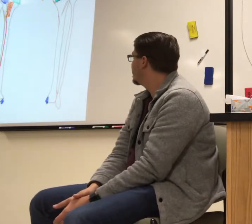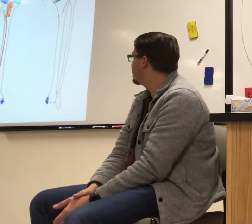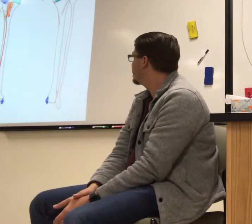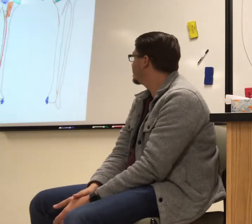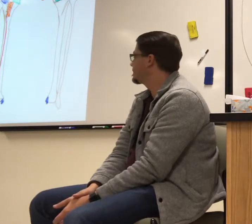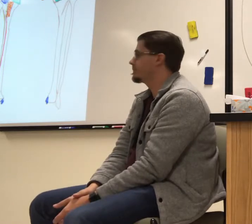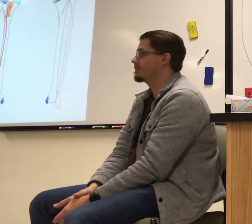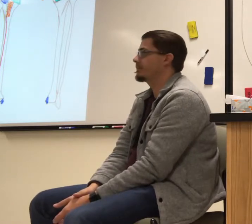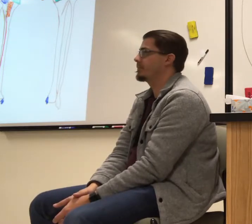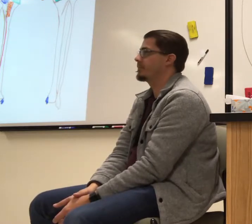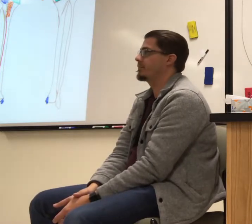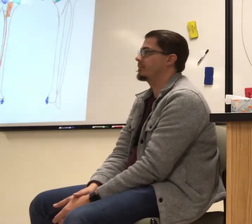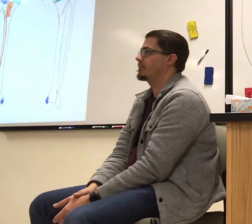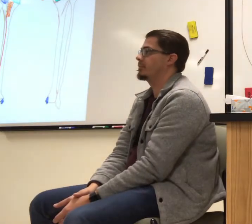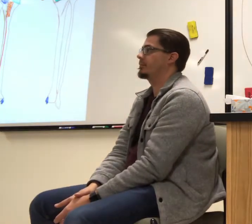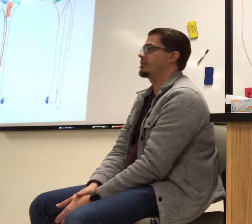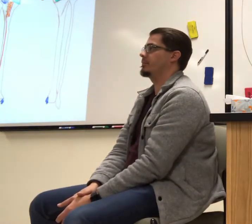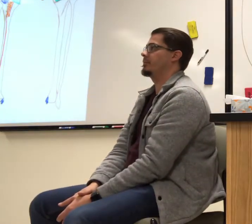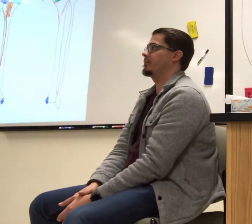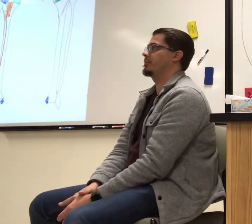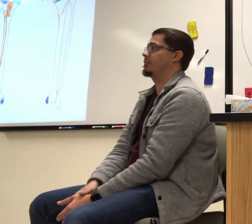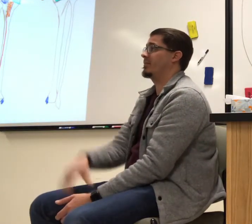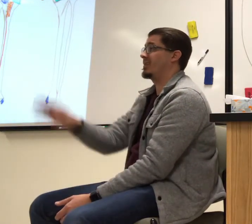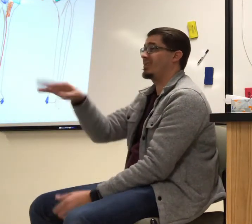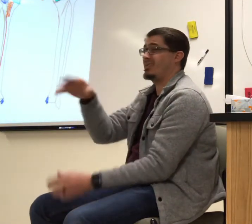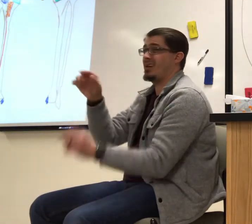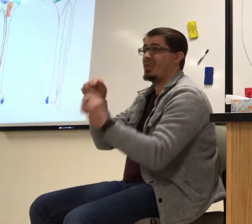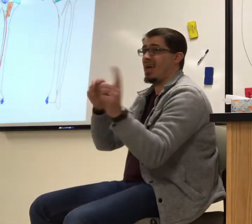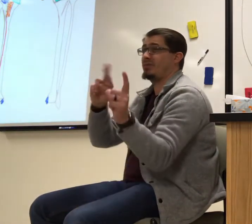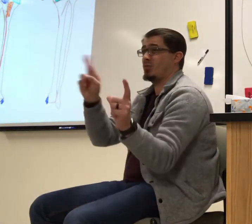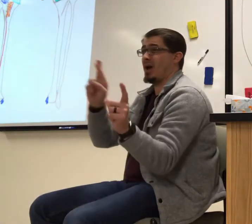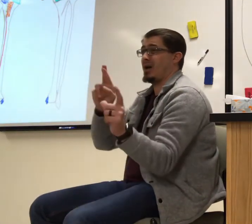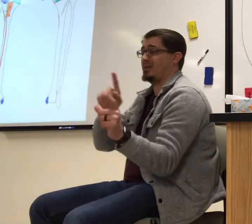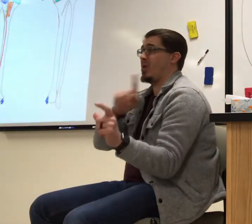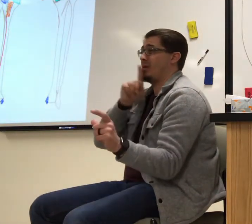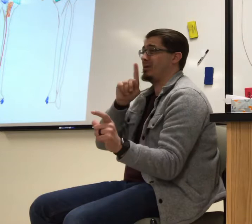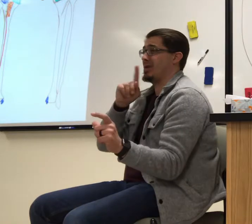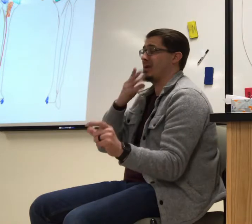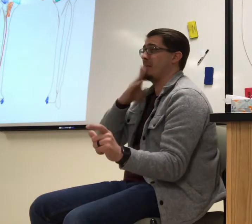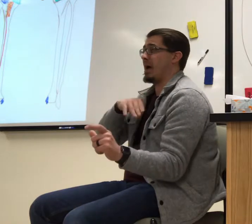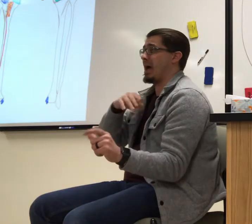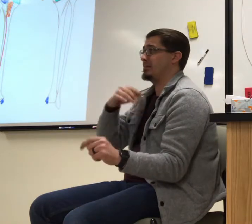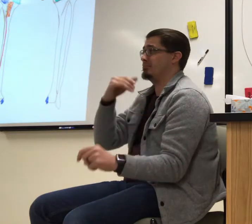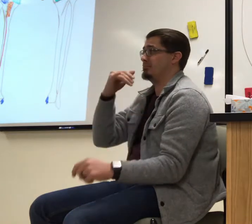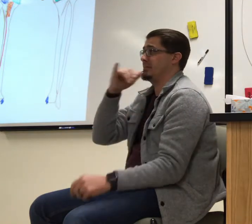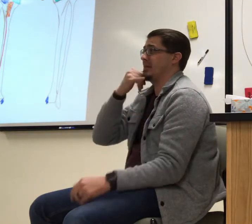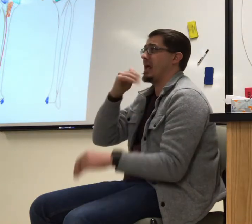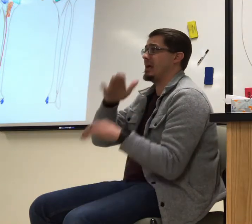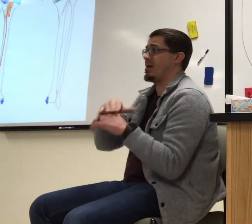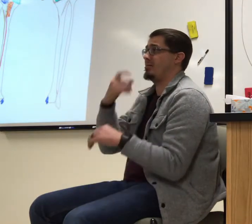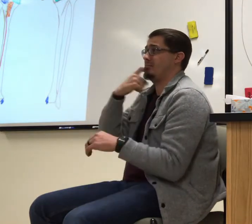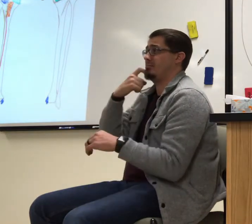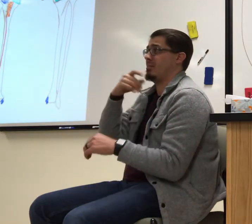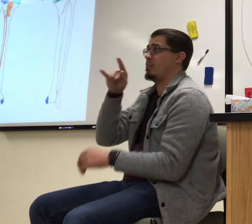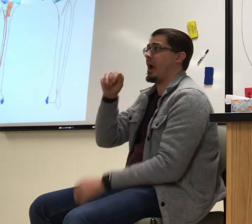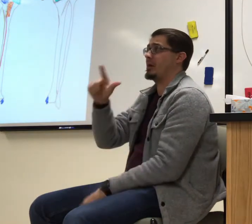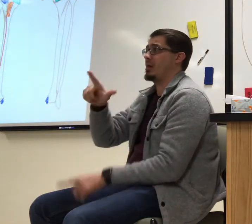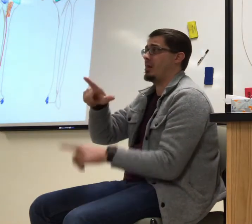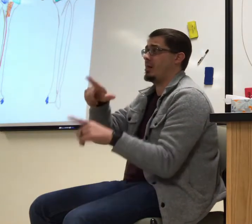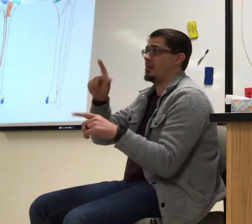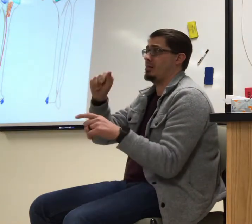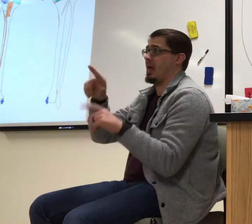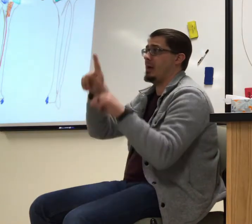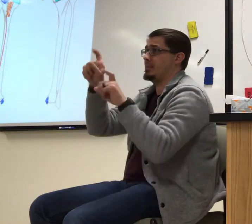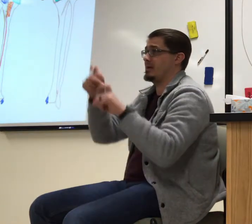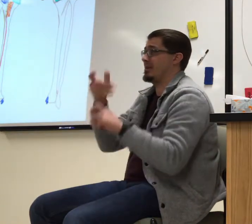Left and right was a big mistake on the last practical. That was missed a lot. Okay,